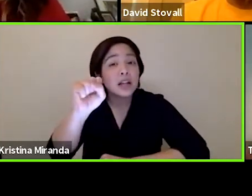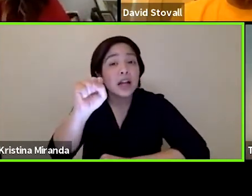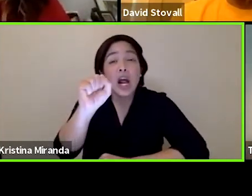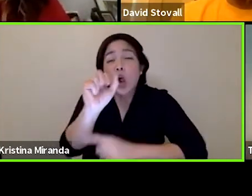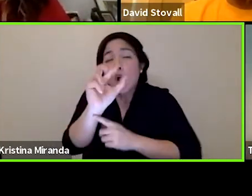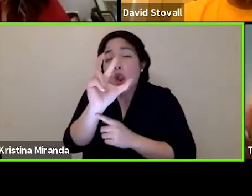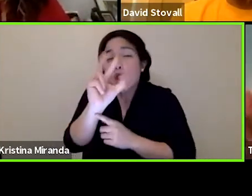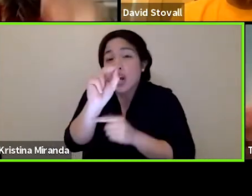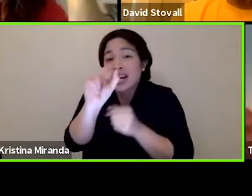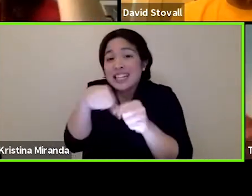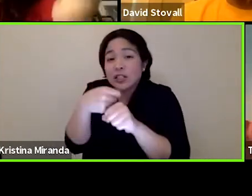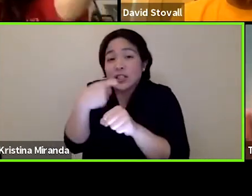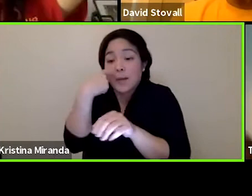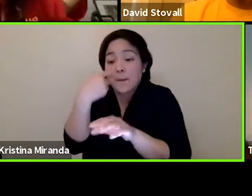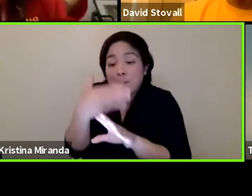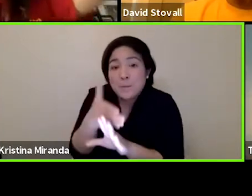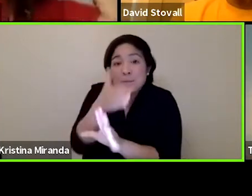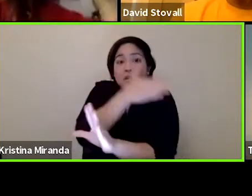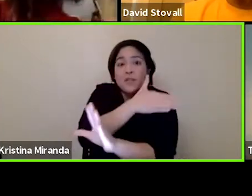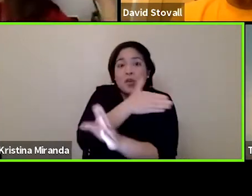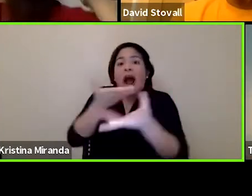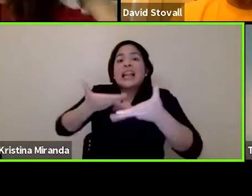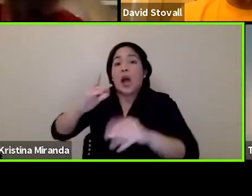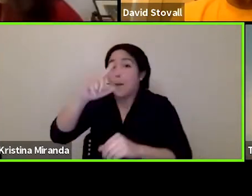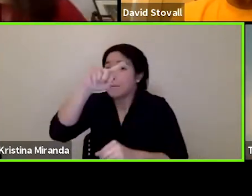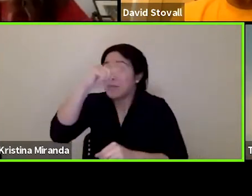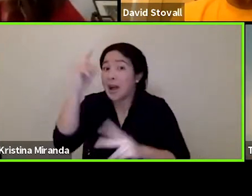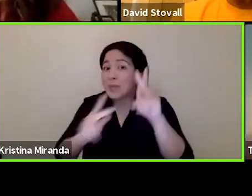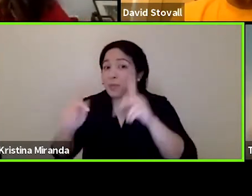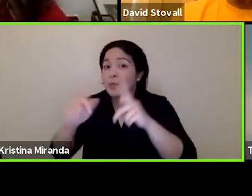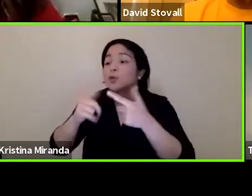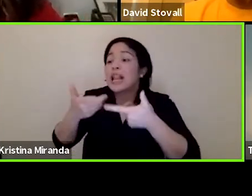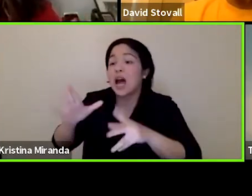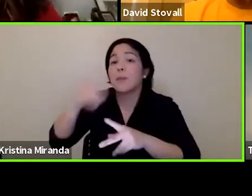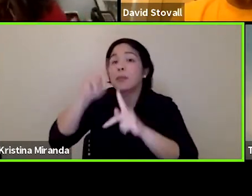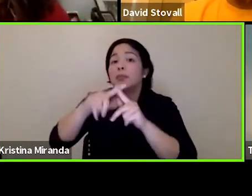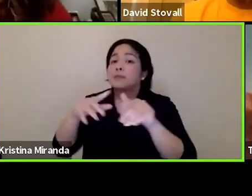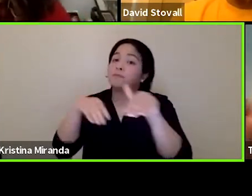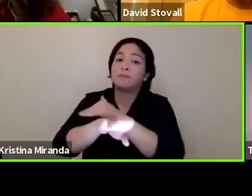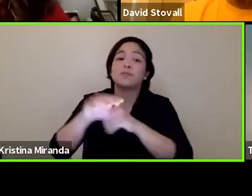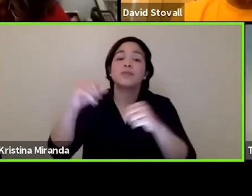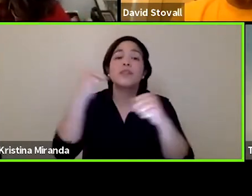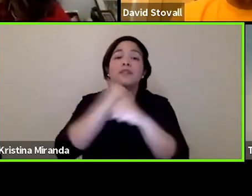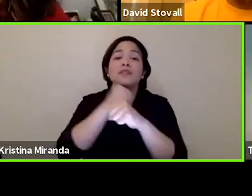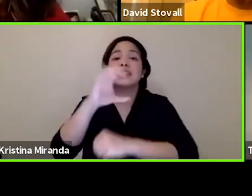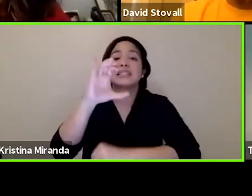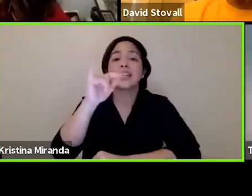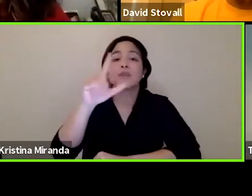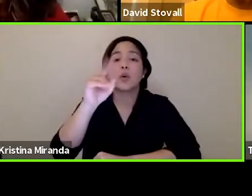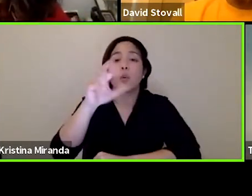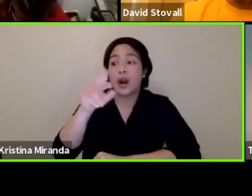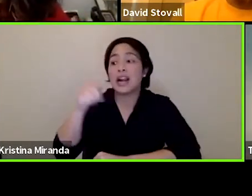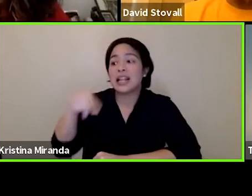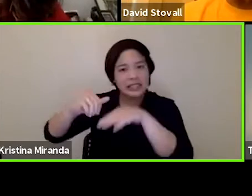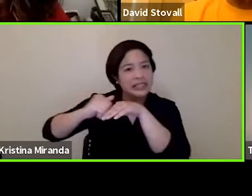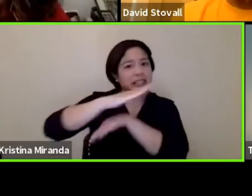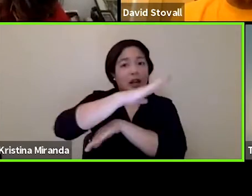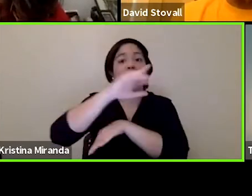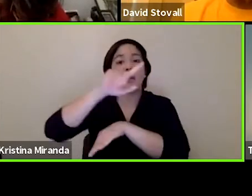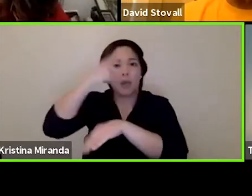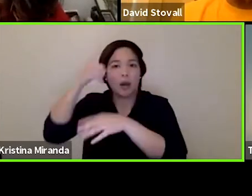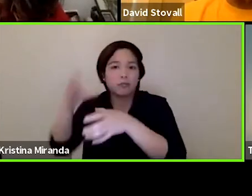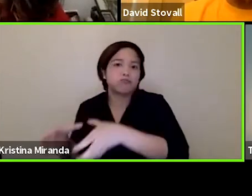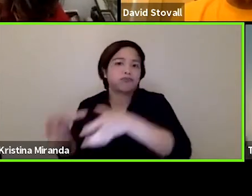years before allowed Black troops to fight in the Civil War, they send those troops over to the Philippines.